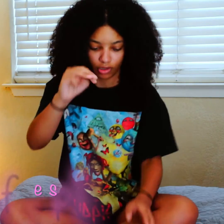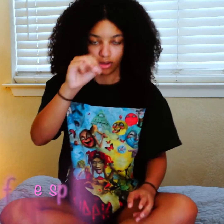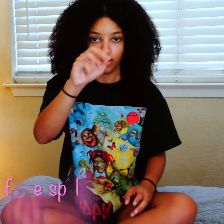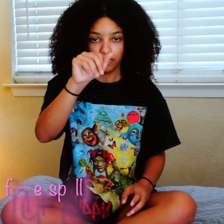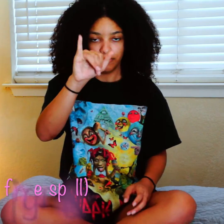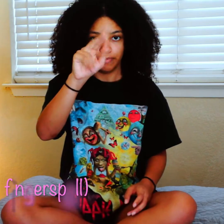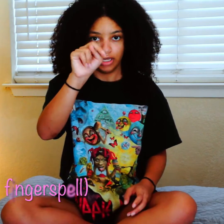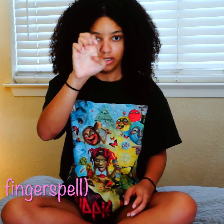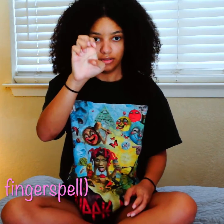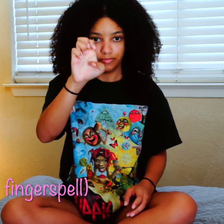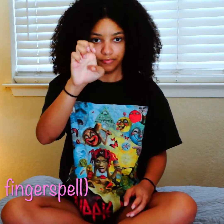Maine.